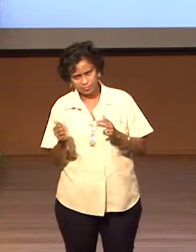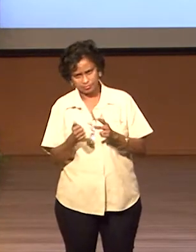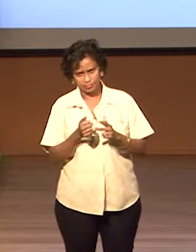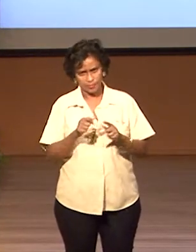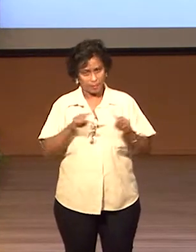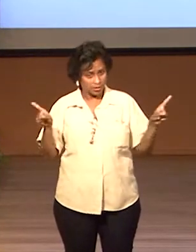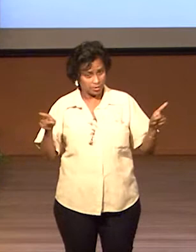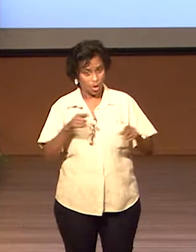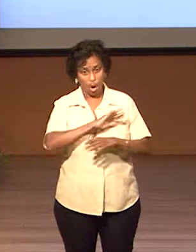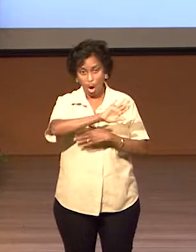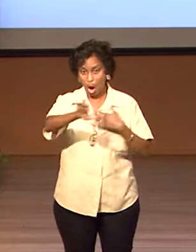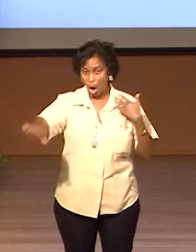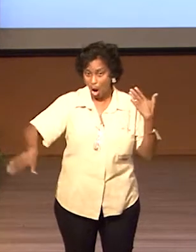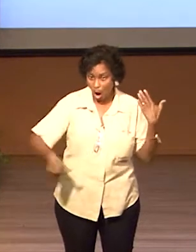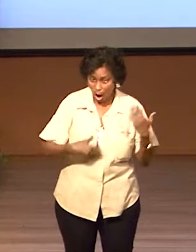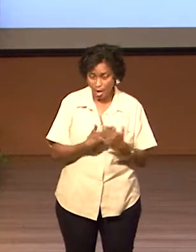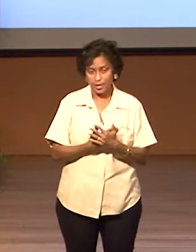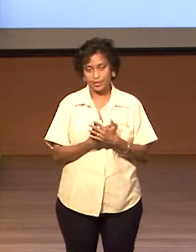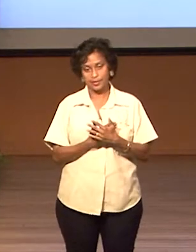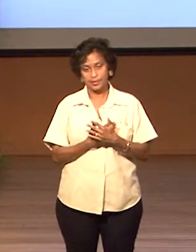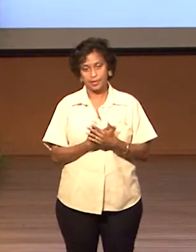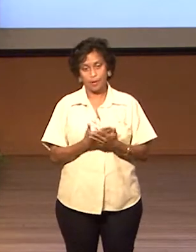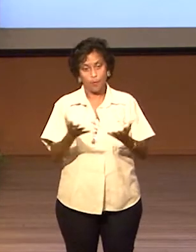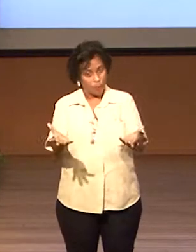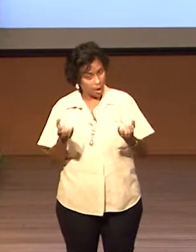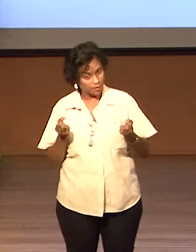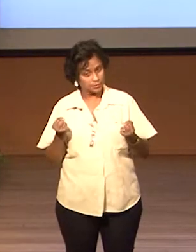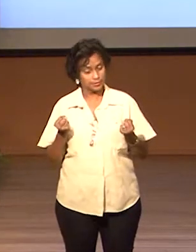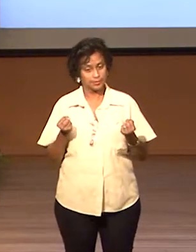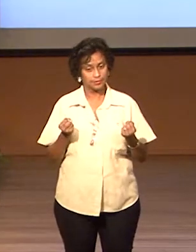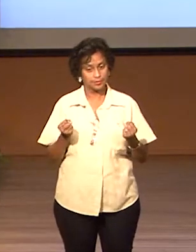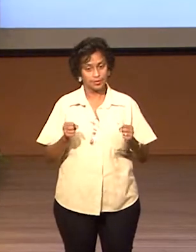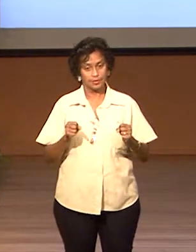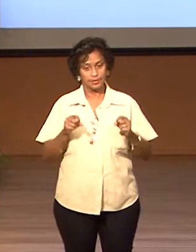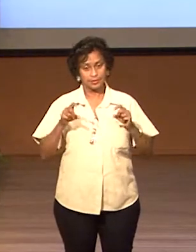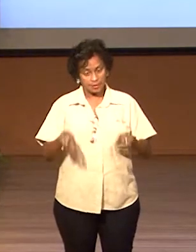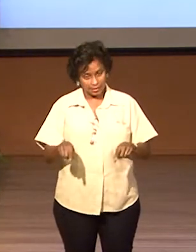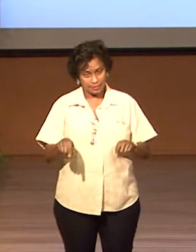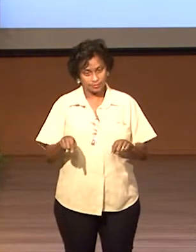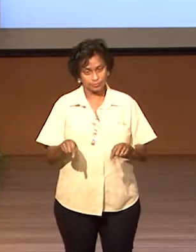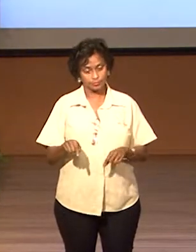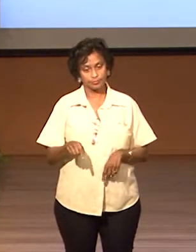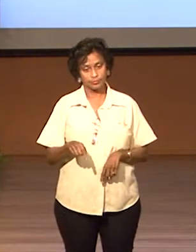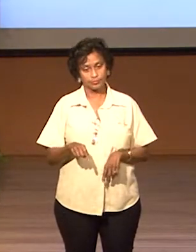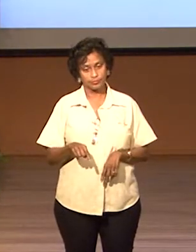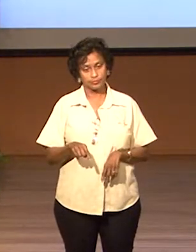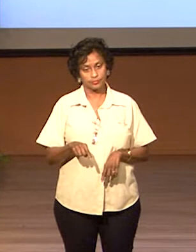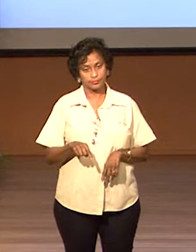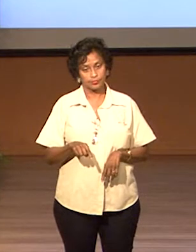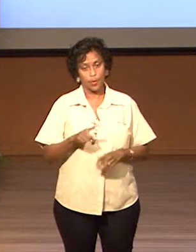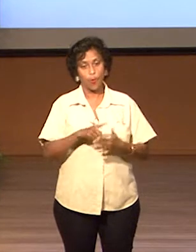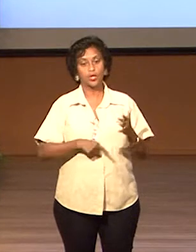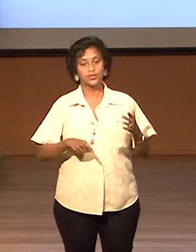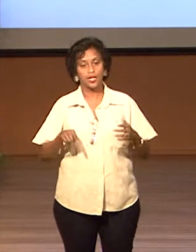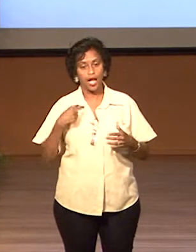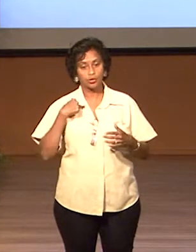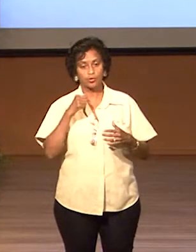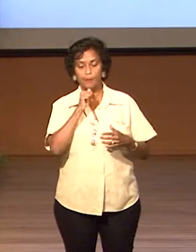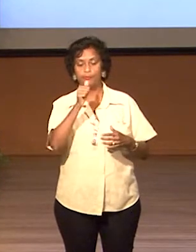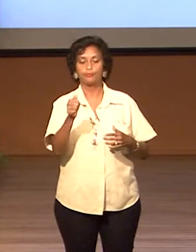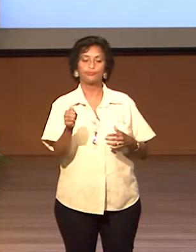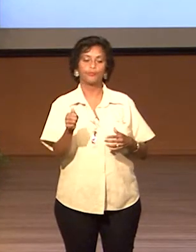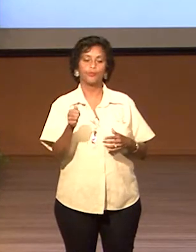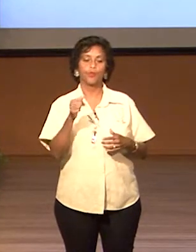to not engage with who you are and what your potential is, both positive and